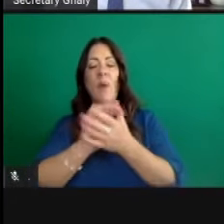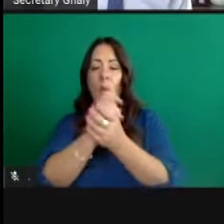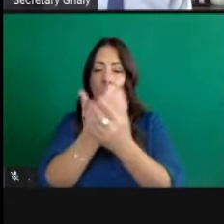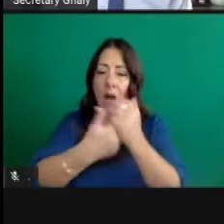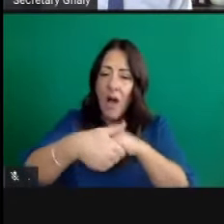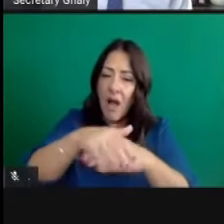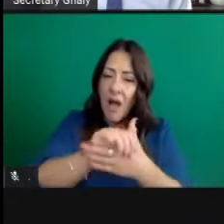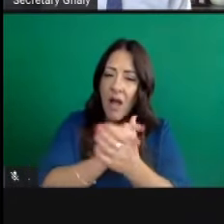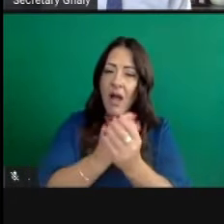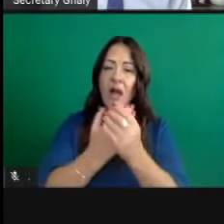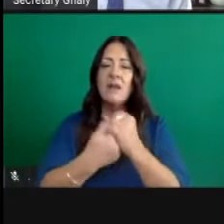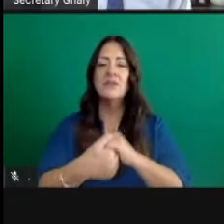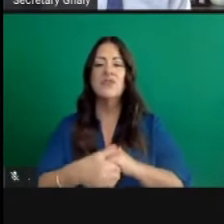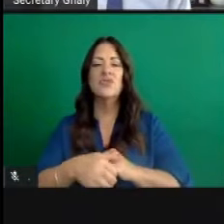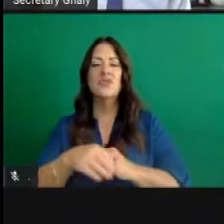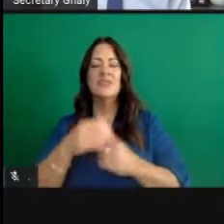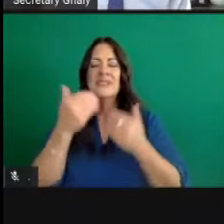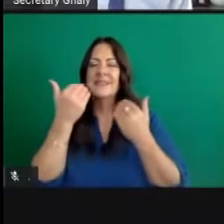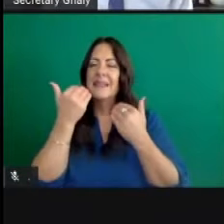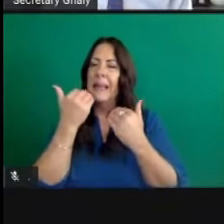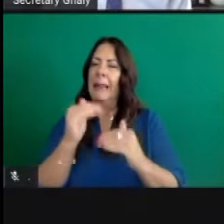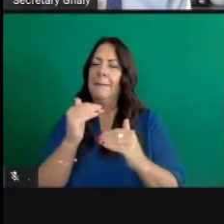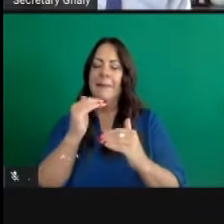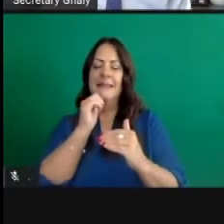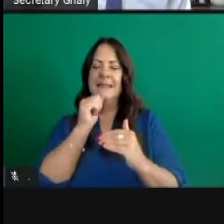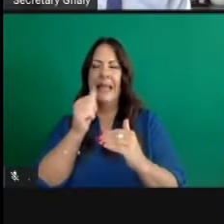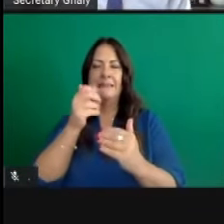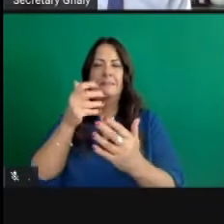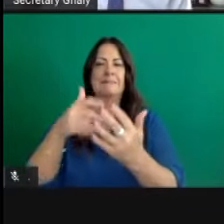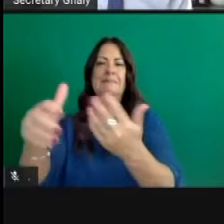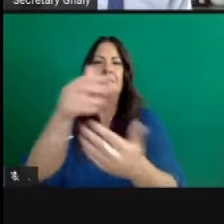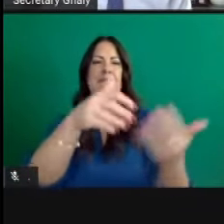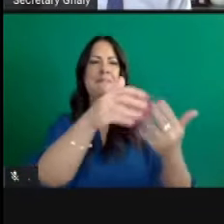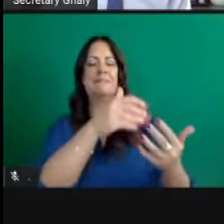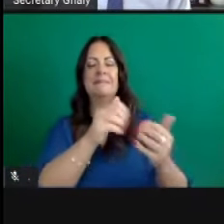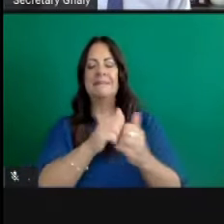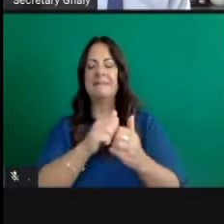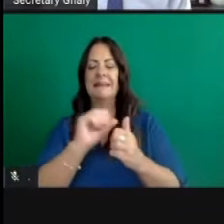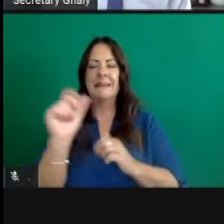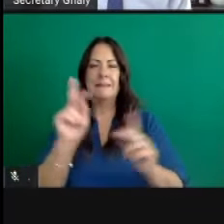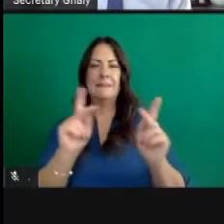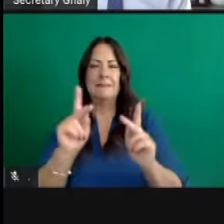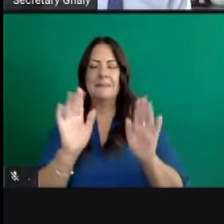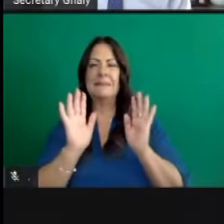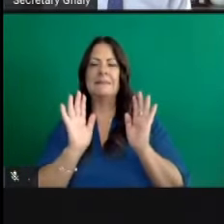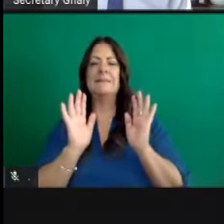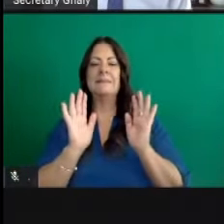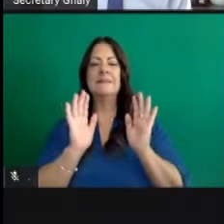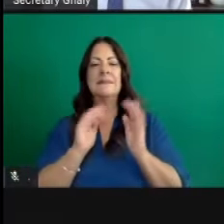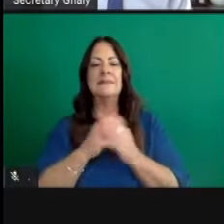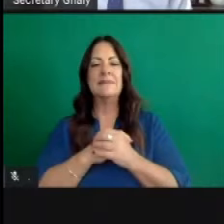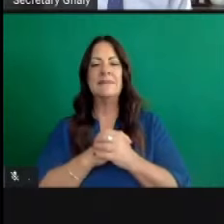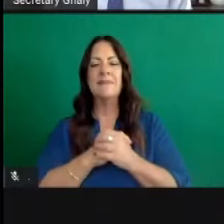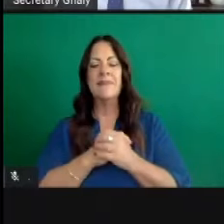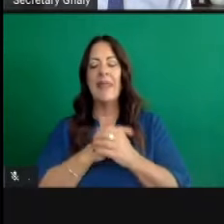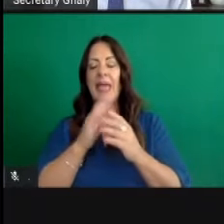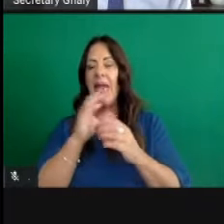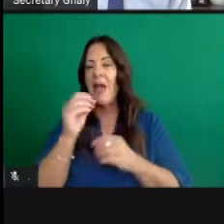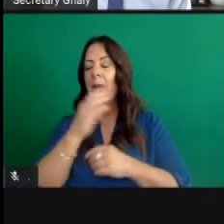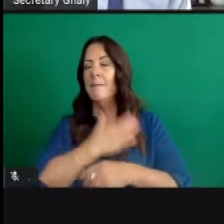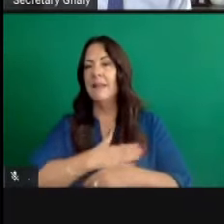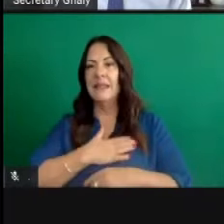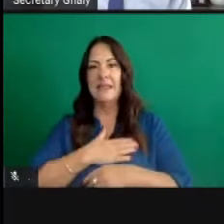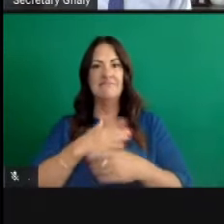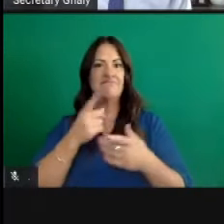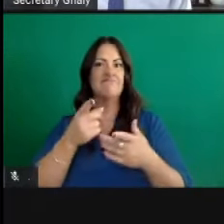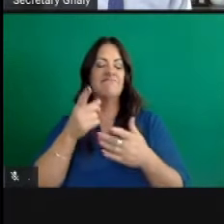all mixing if you can, and or minimizing mixing as much as you can, and then never miss a